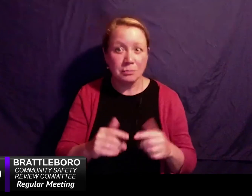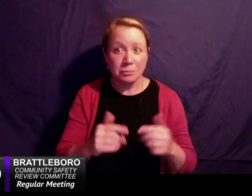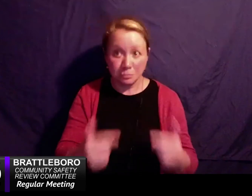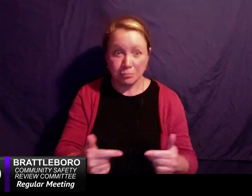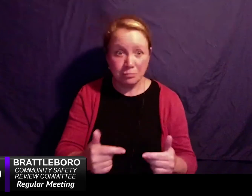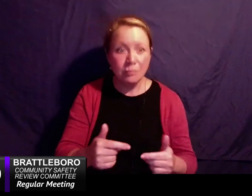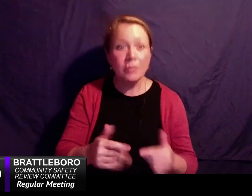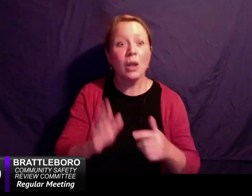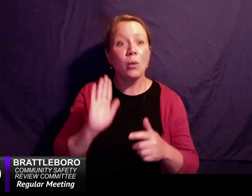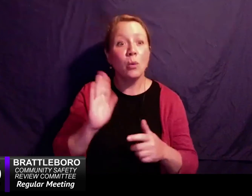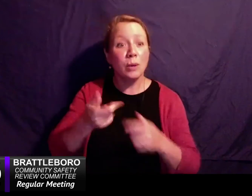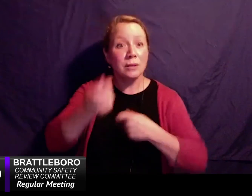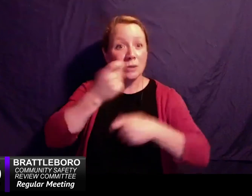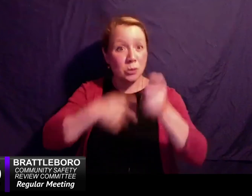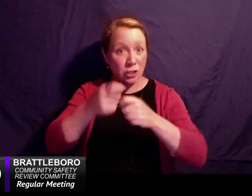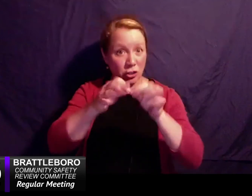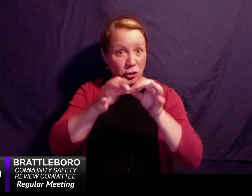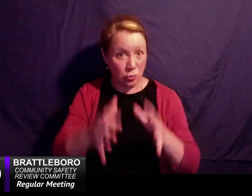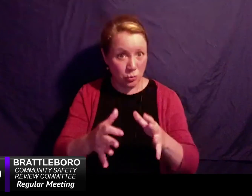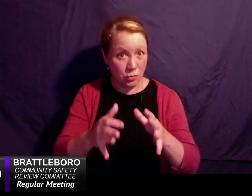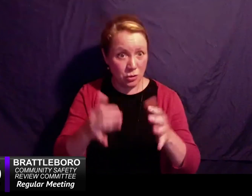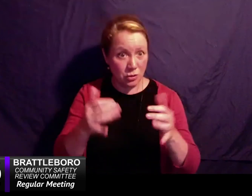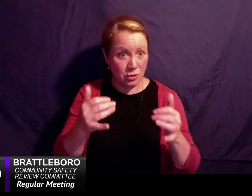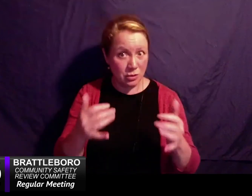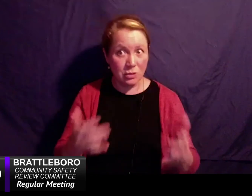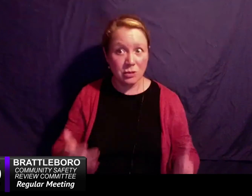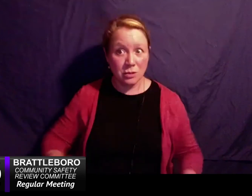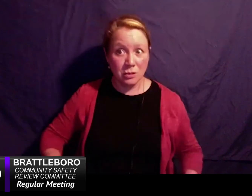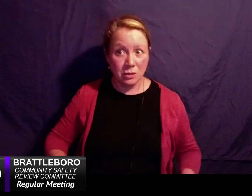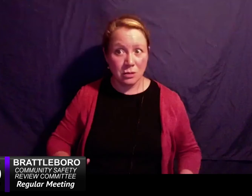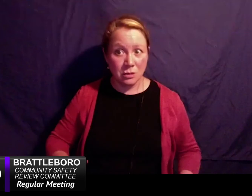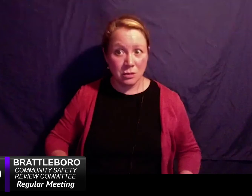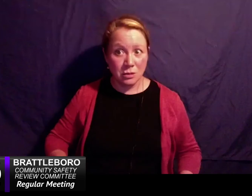do that right now, or do you want to wait and do that after the break?